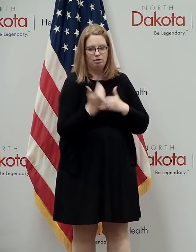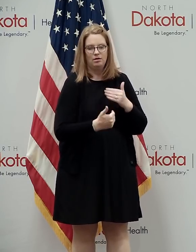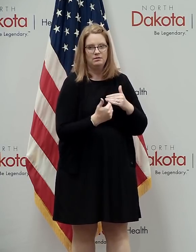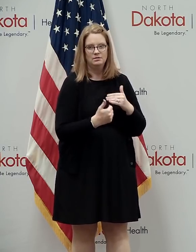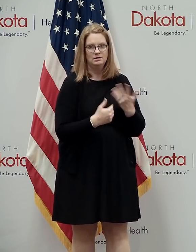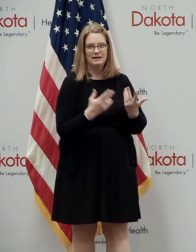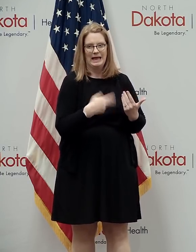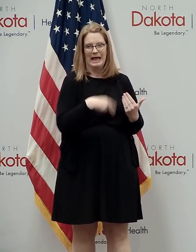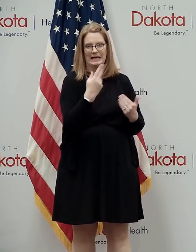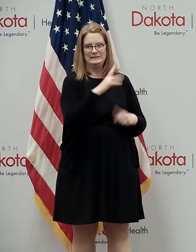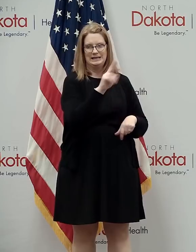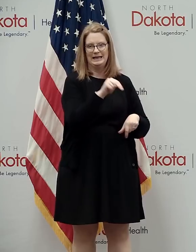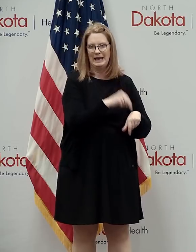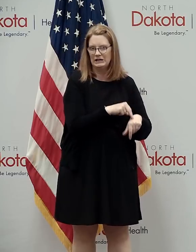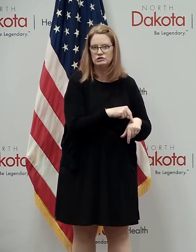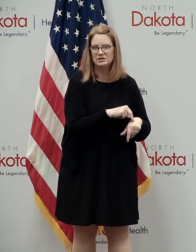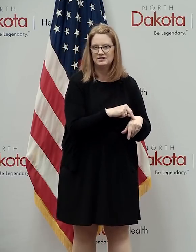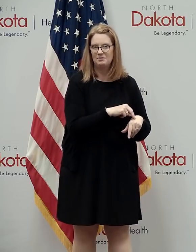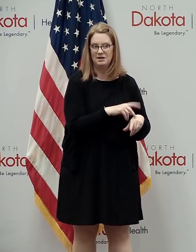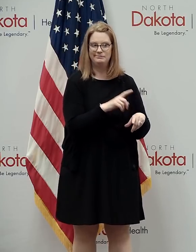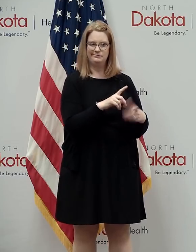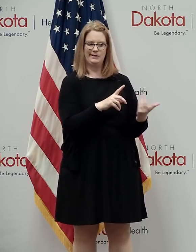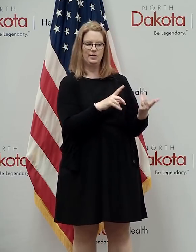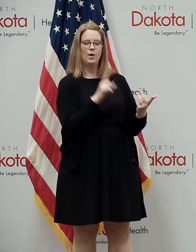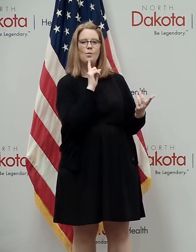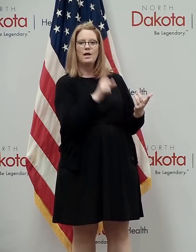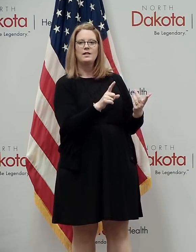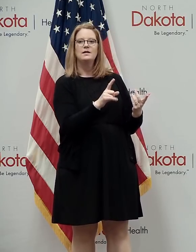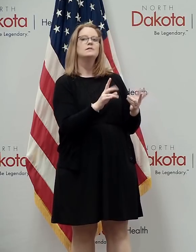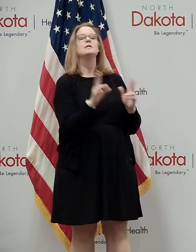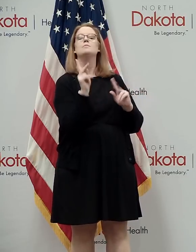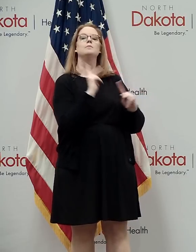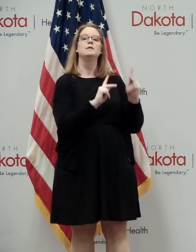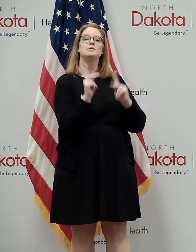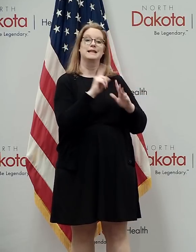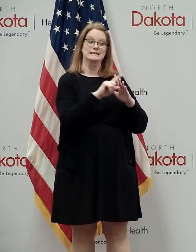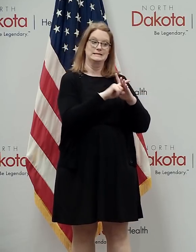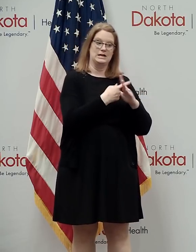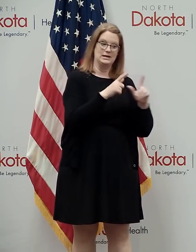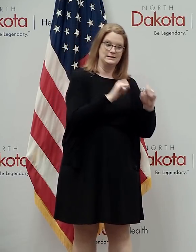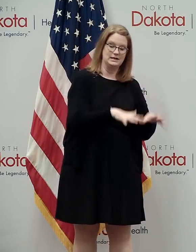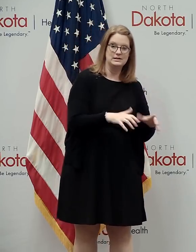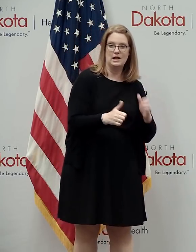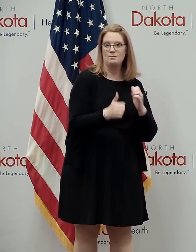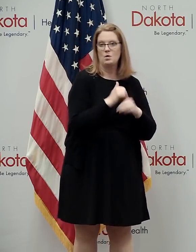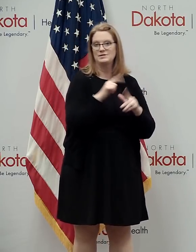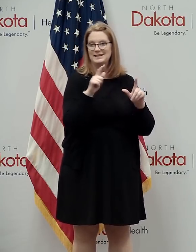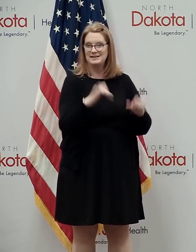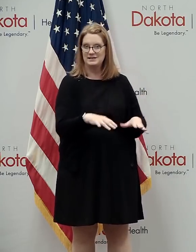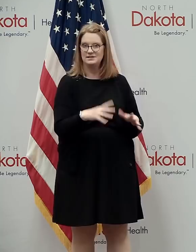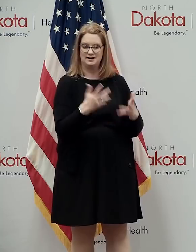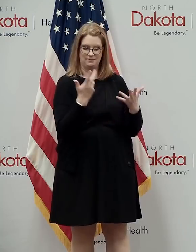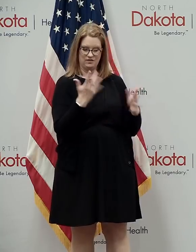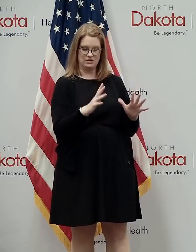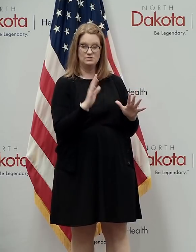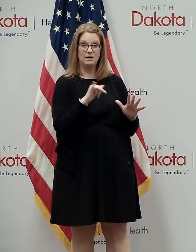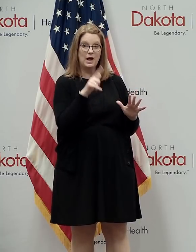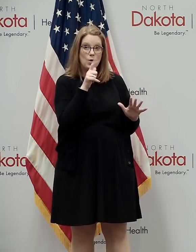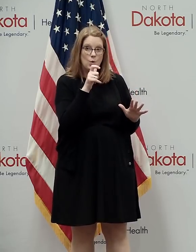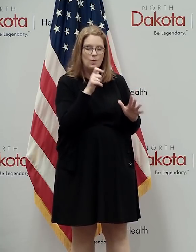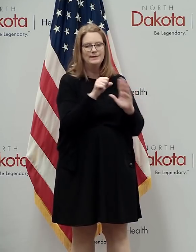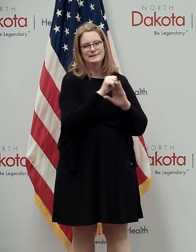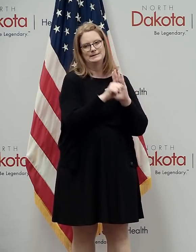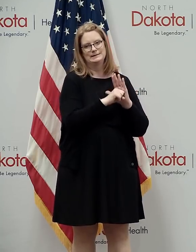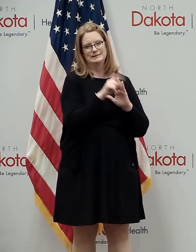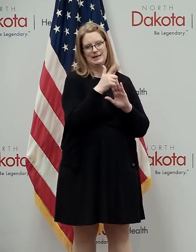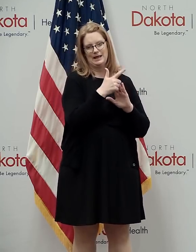the highest in the nation in terms of people that are leading in testing, and the majority of the testing done by a state lab. So great work to that team